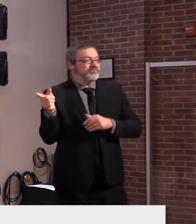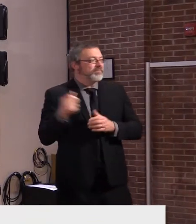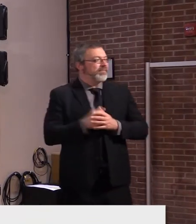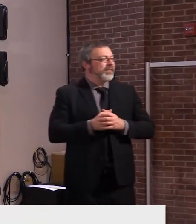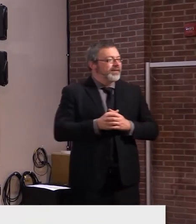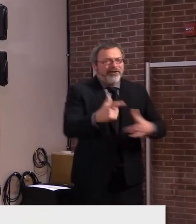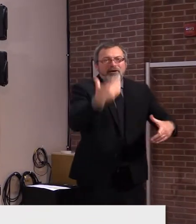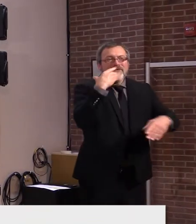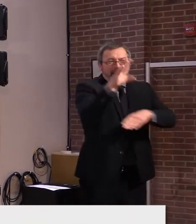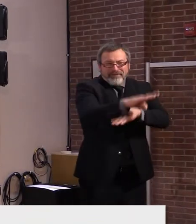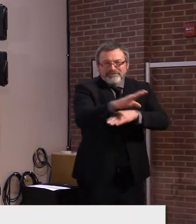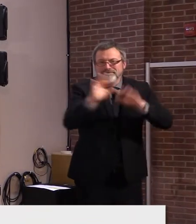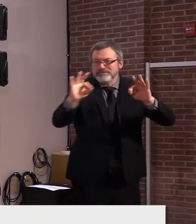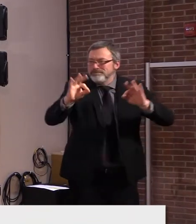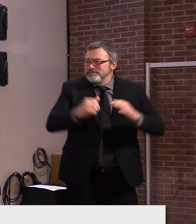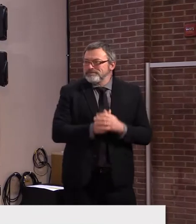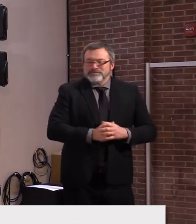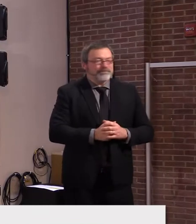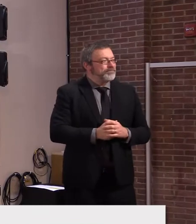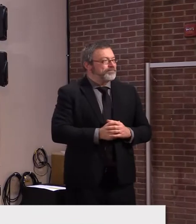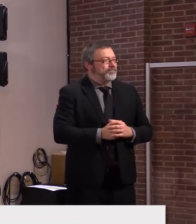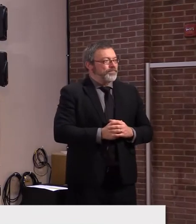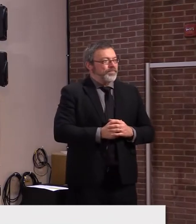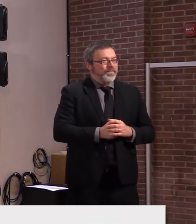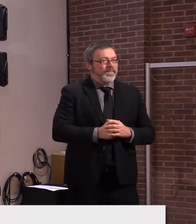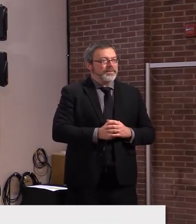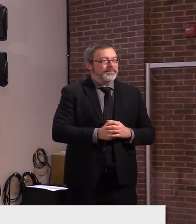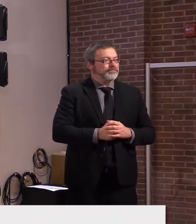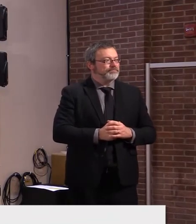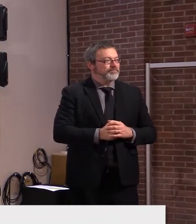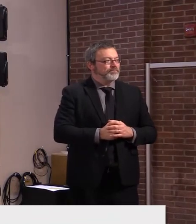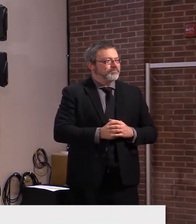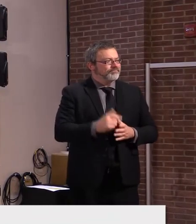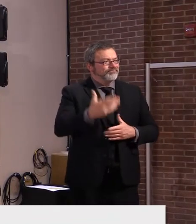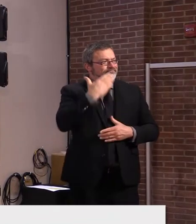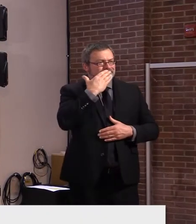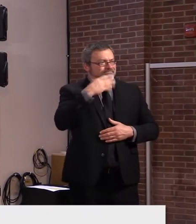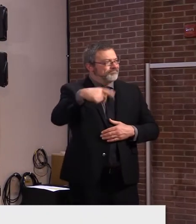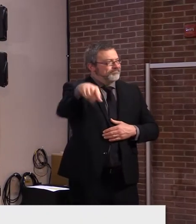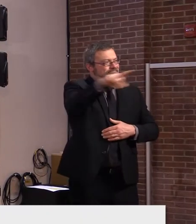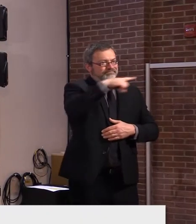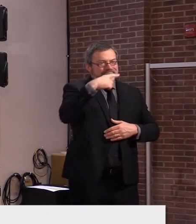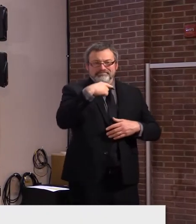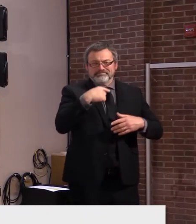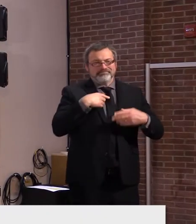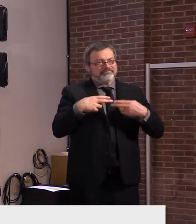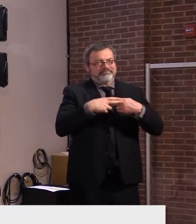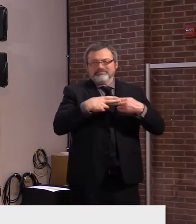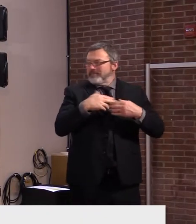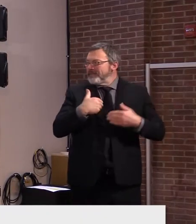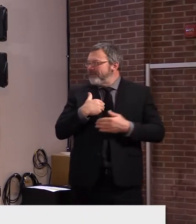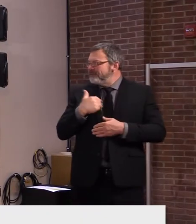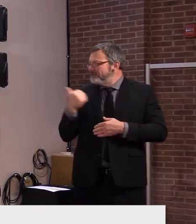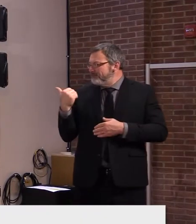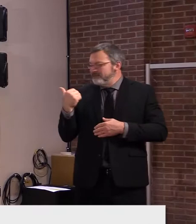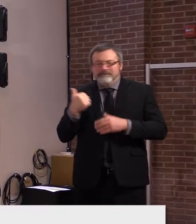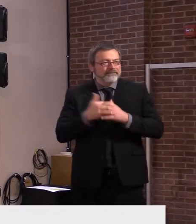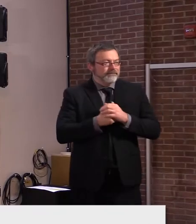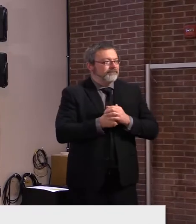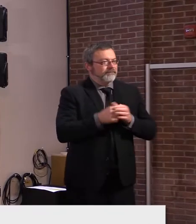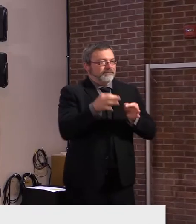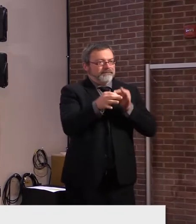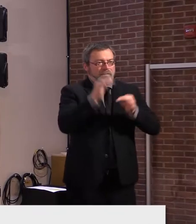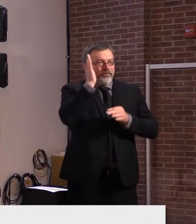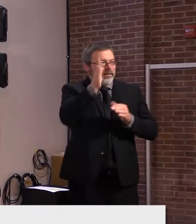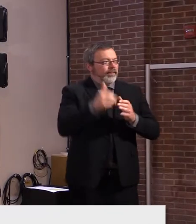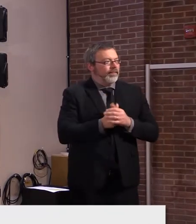Good afternoon, and thank you very much, Governor. So taking a look at our slides this week, as the Governor alluded to, we're starting to see some